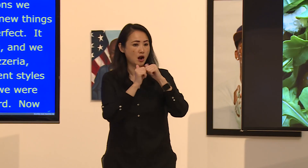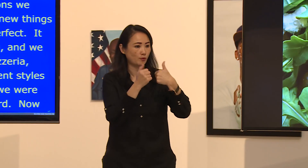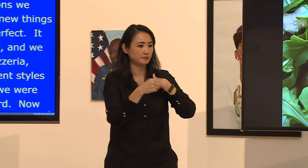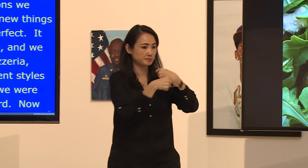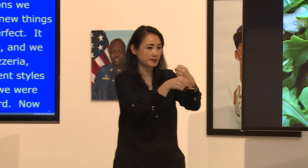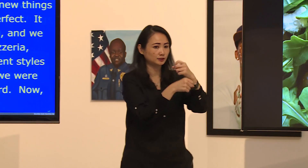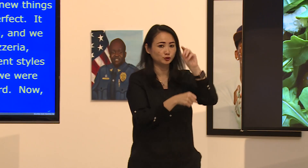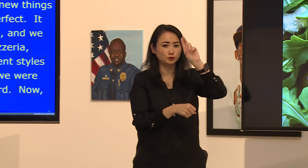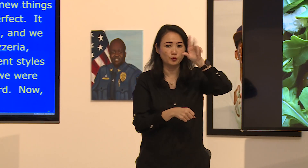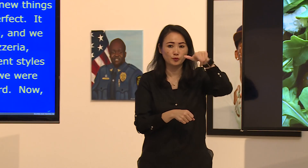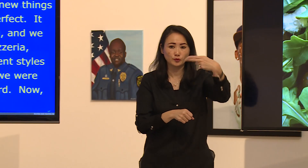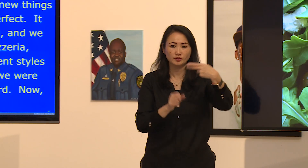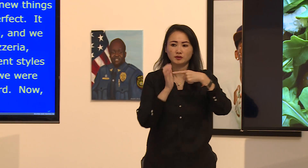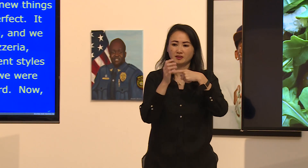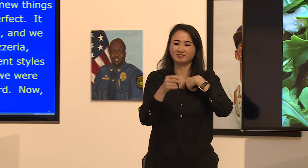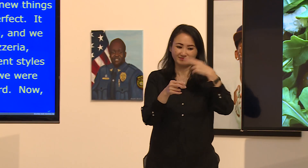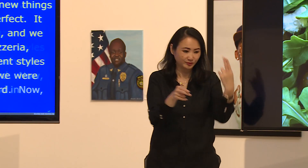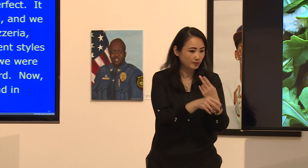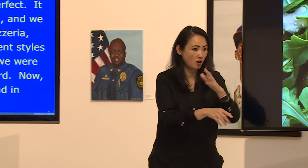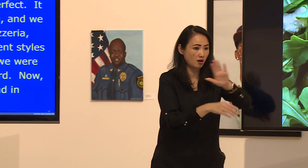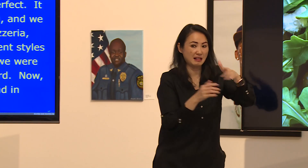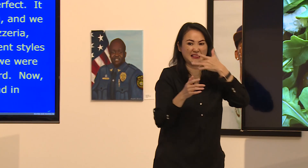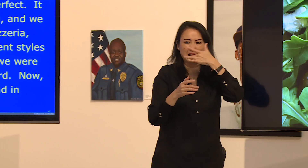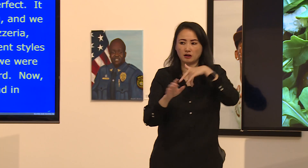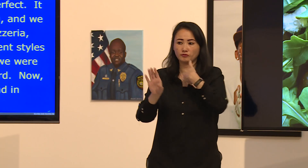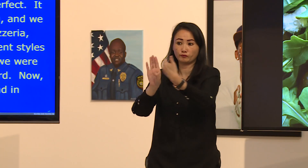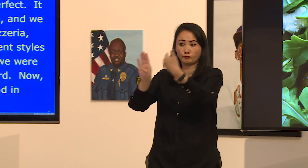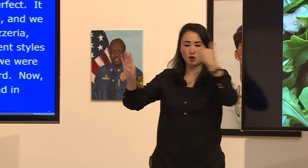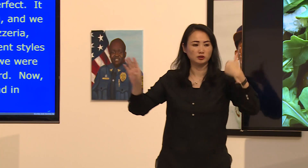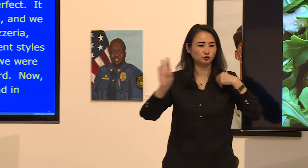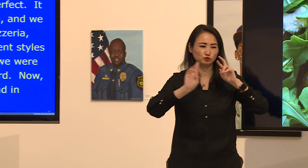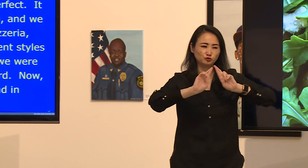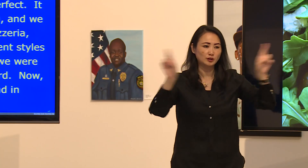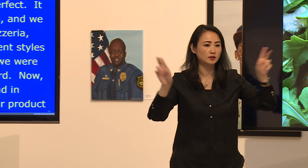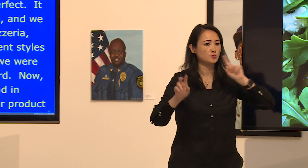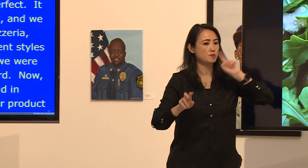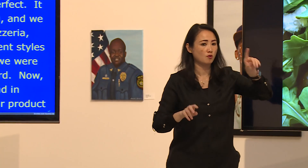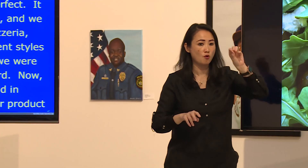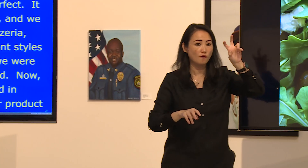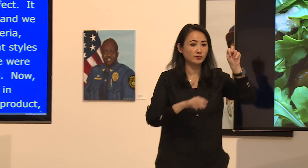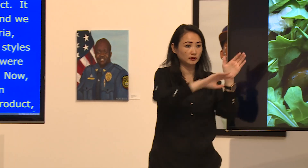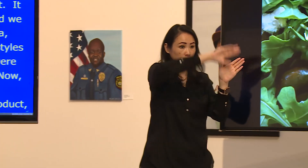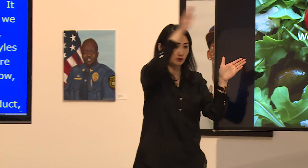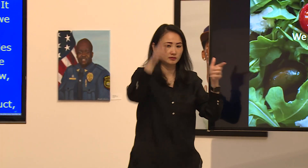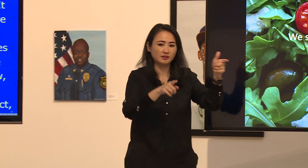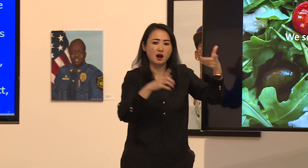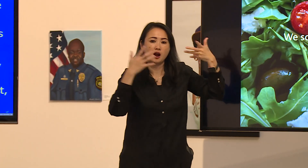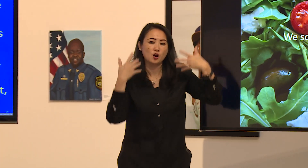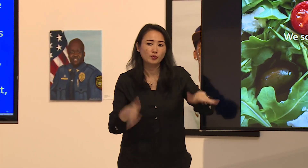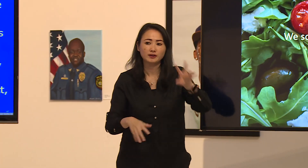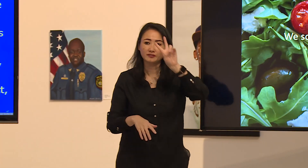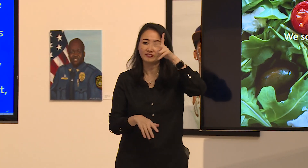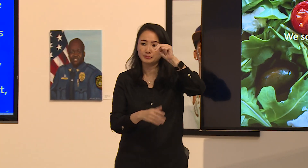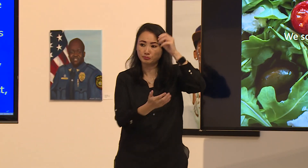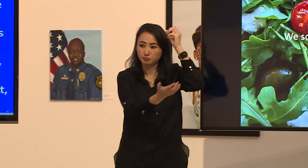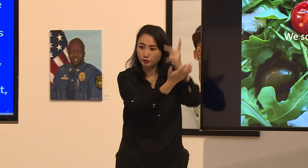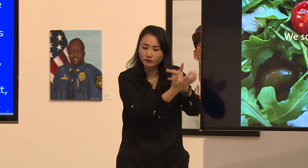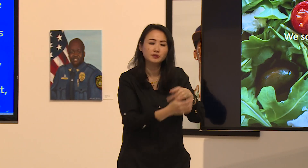were making our product. And what happened is we were very lucky because we were able to show what we were doing